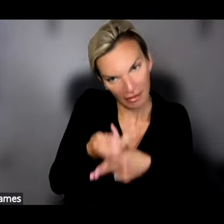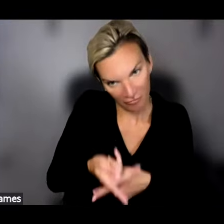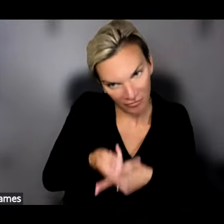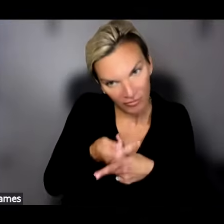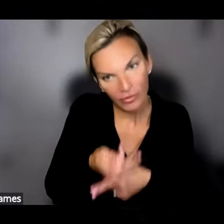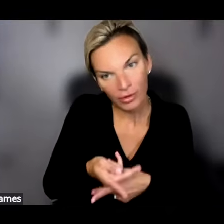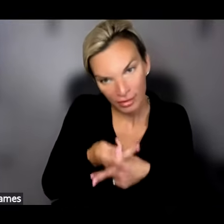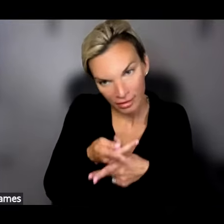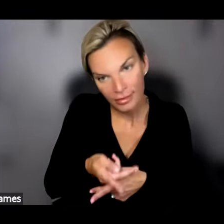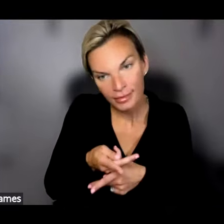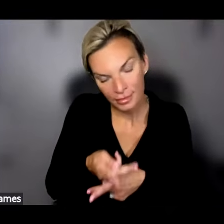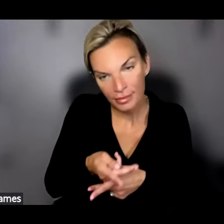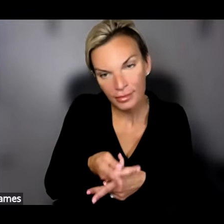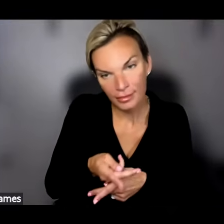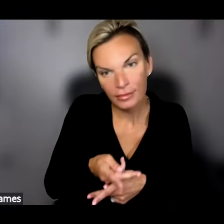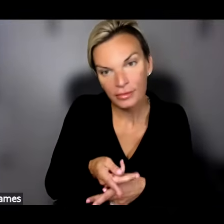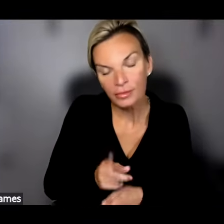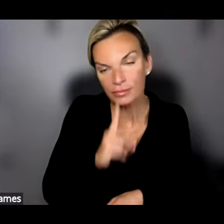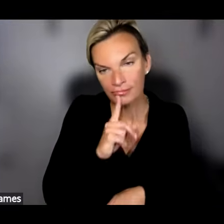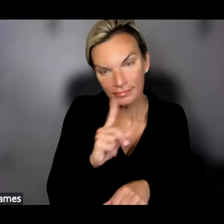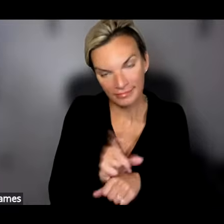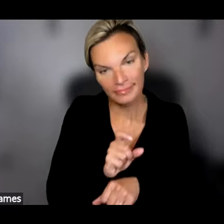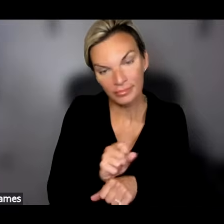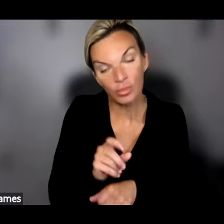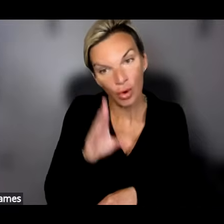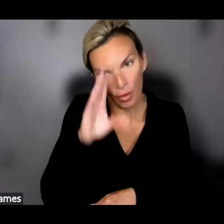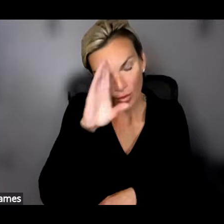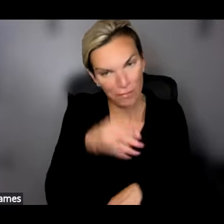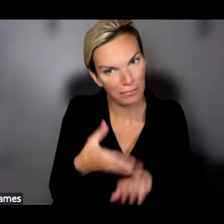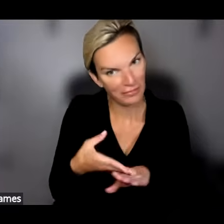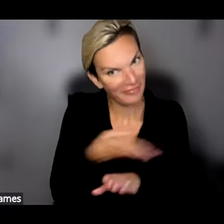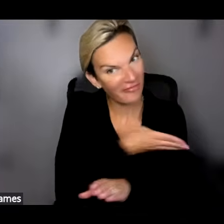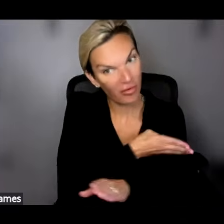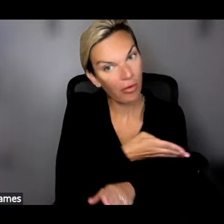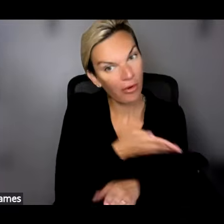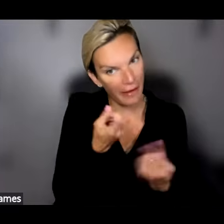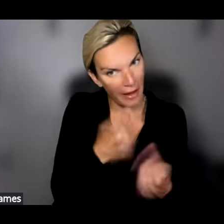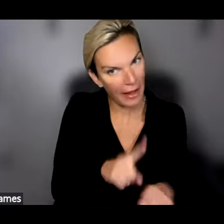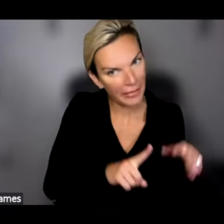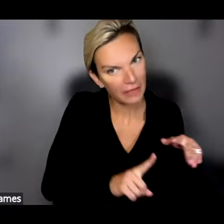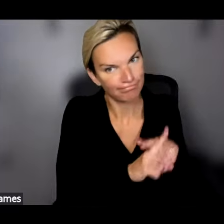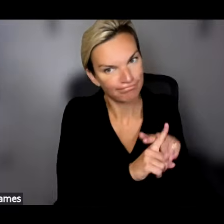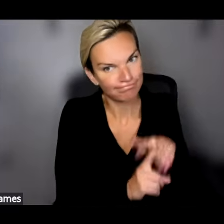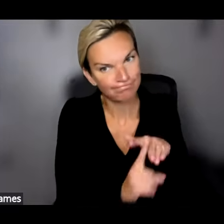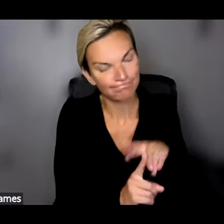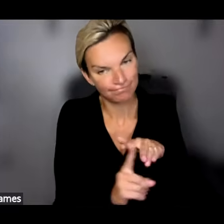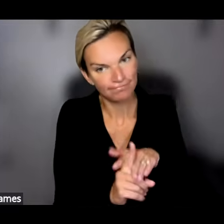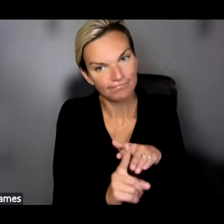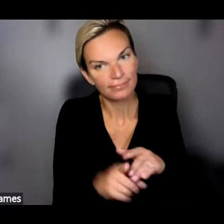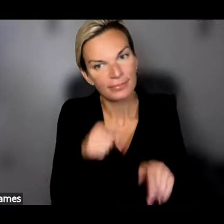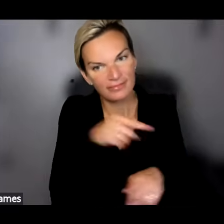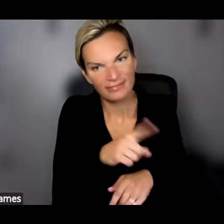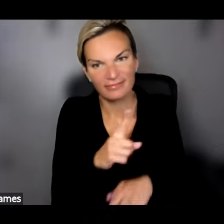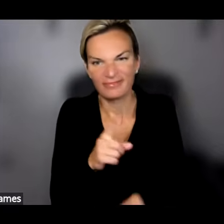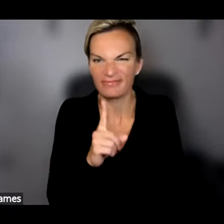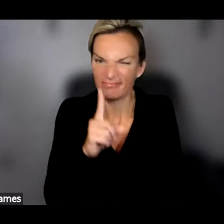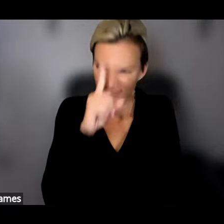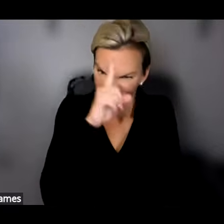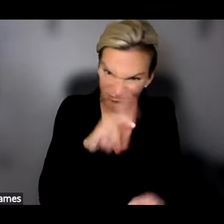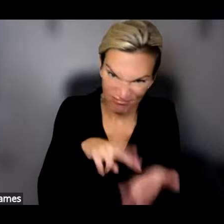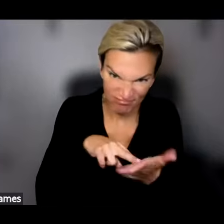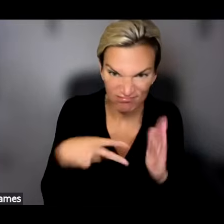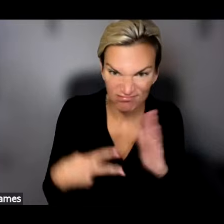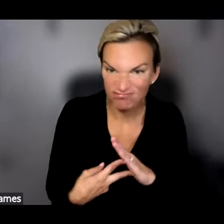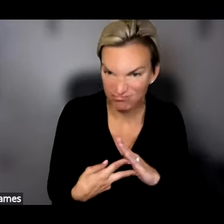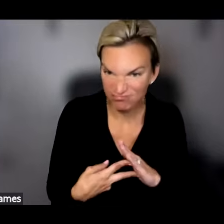where circulators were engaged in criminal activity.